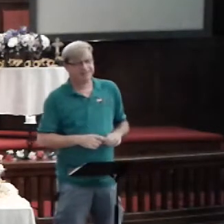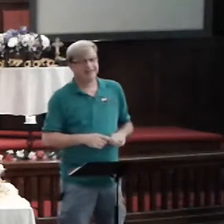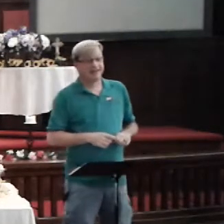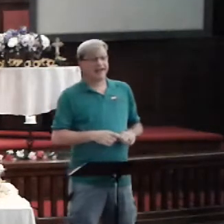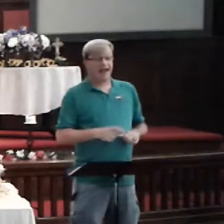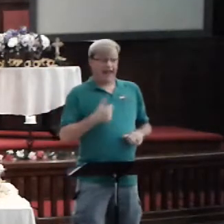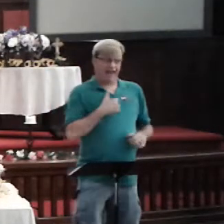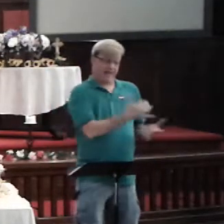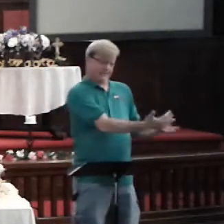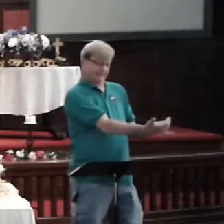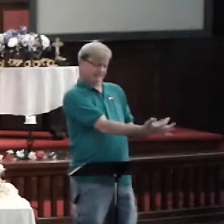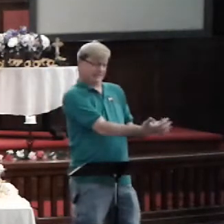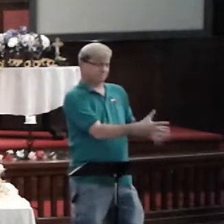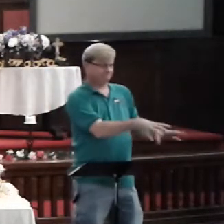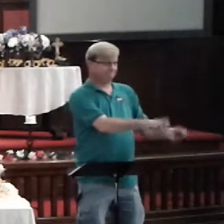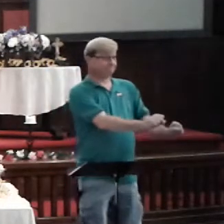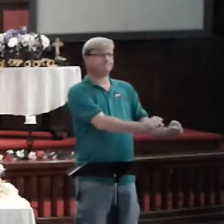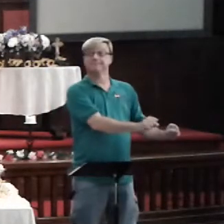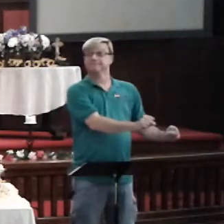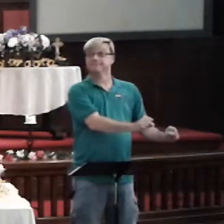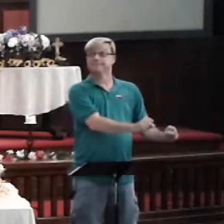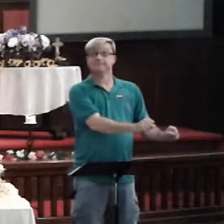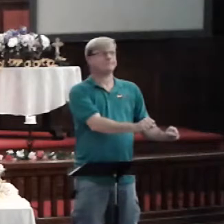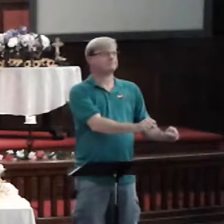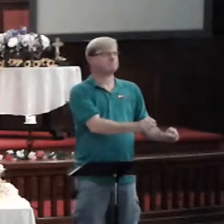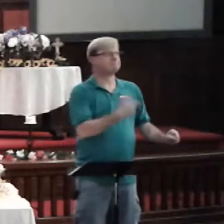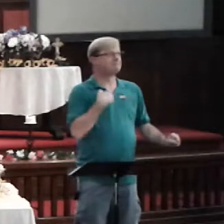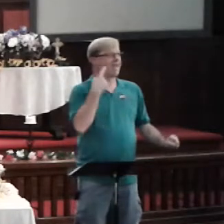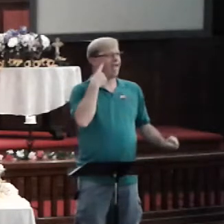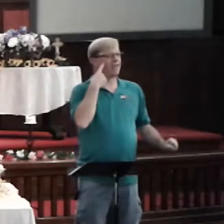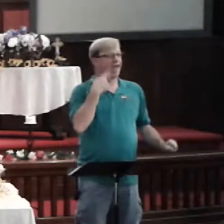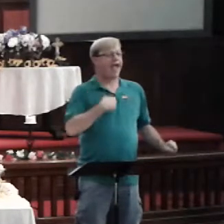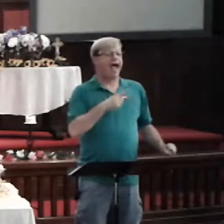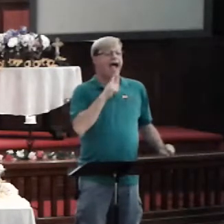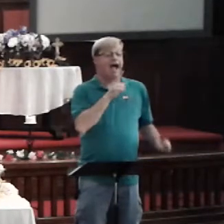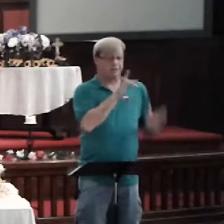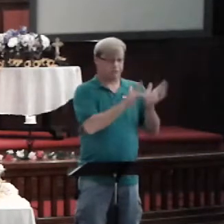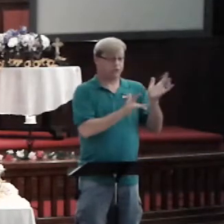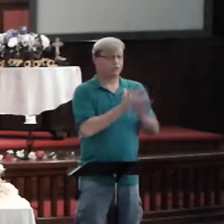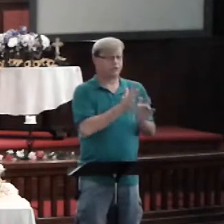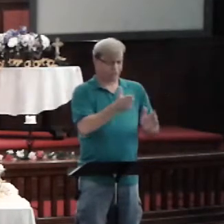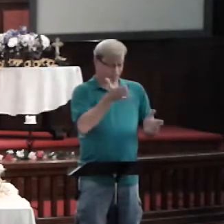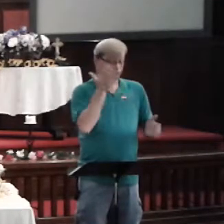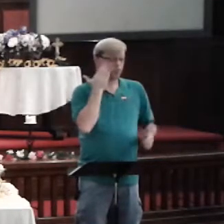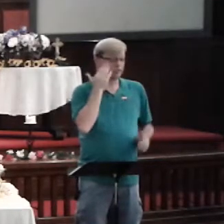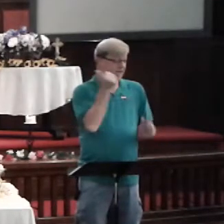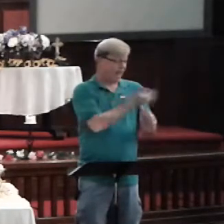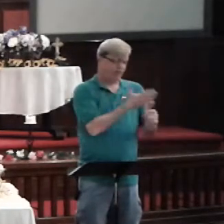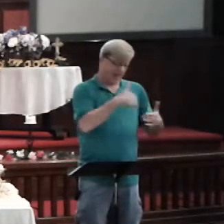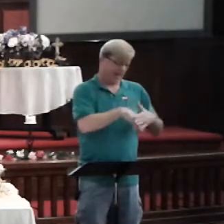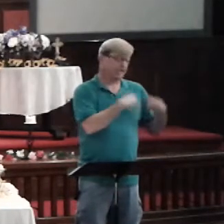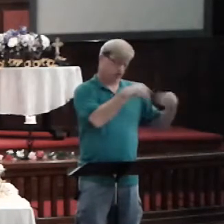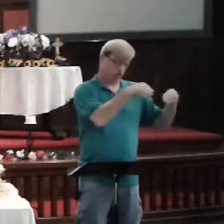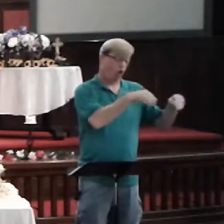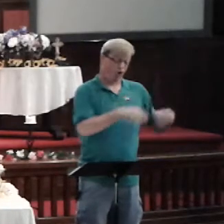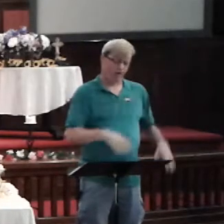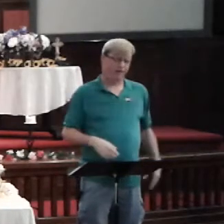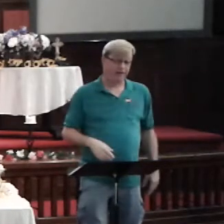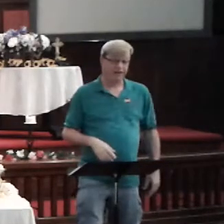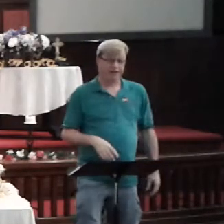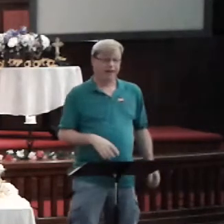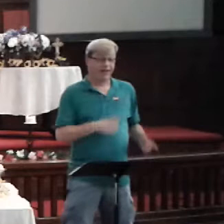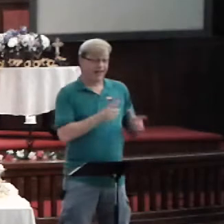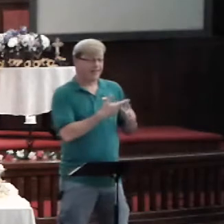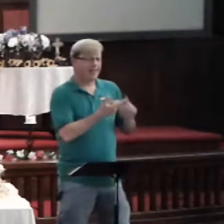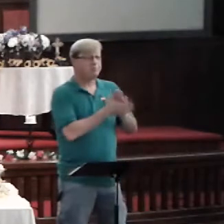And I hesitated just a minute, and I thought, I'm sure Jesus is aware of everything that's in this store. It then